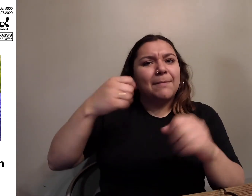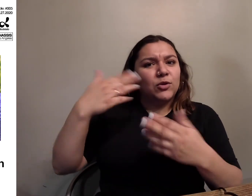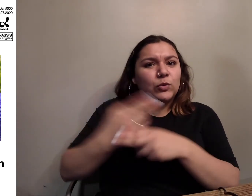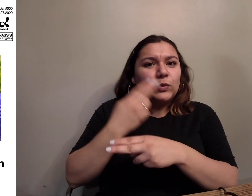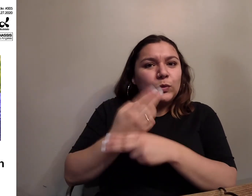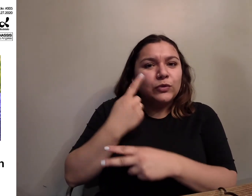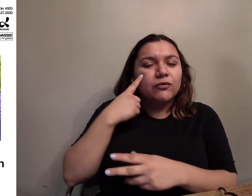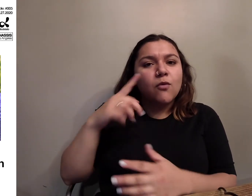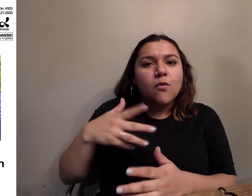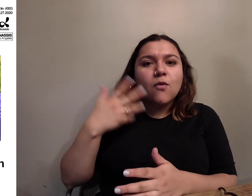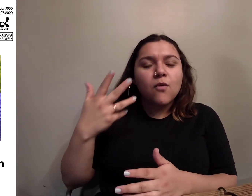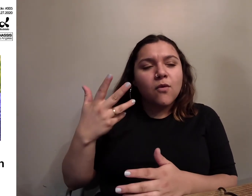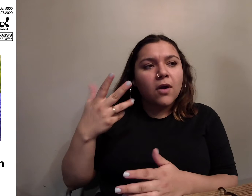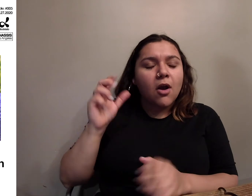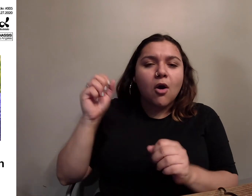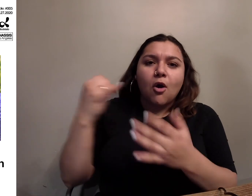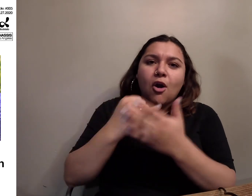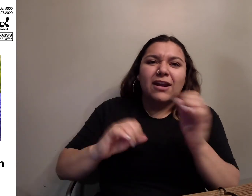used to